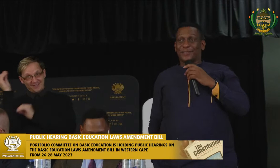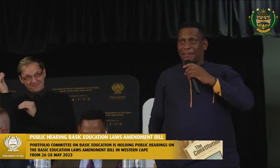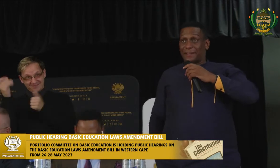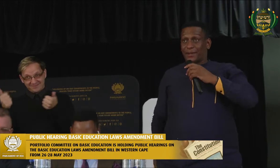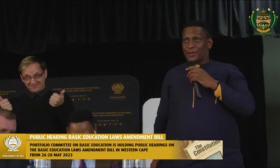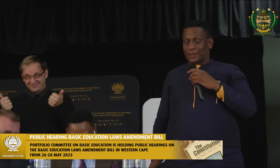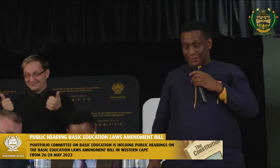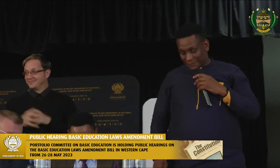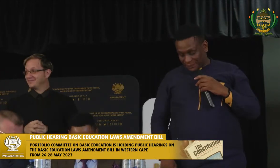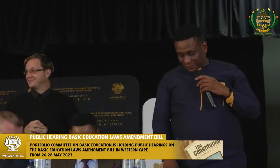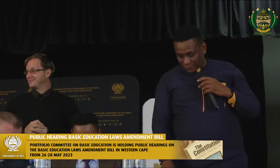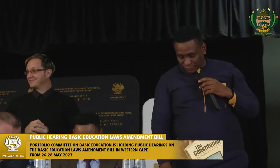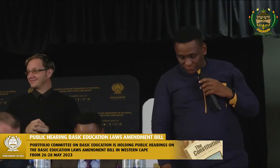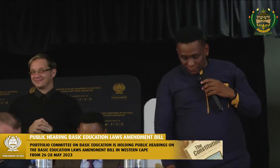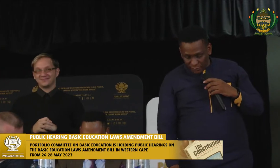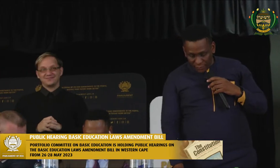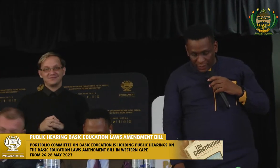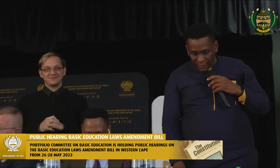Good afternoon.